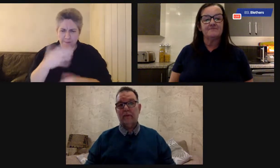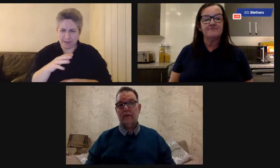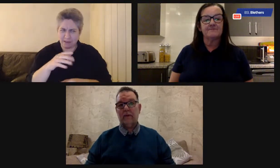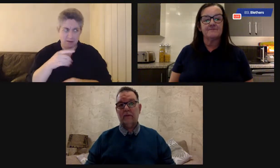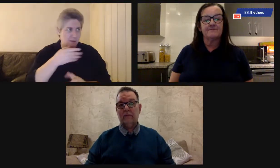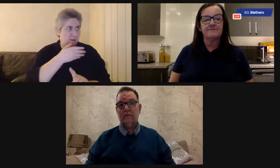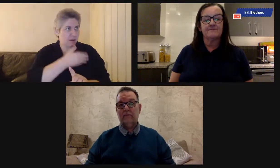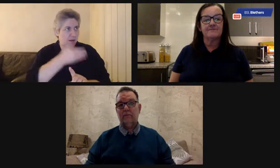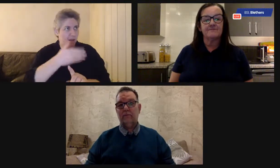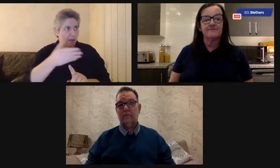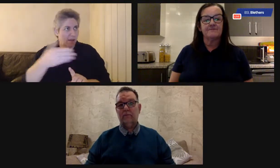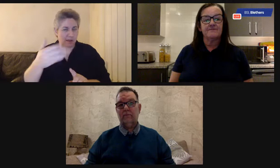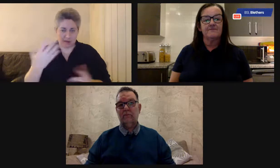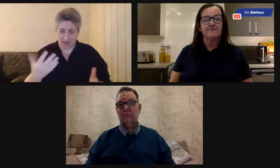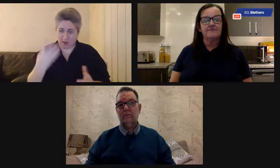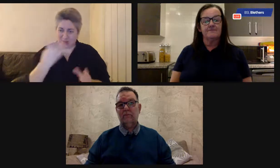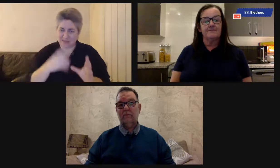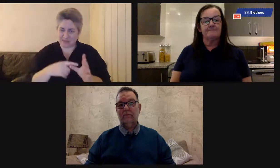Fantastic.